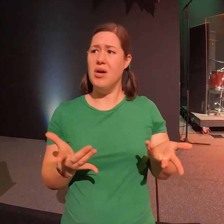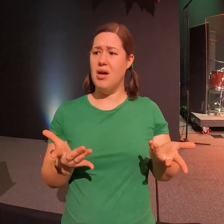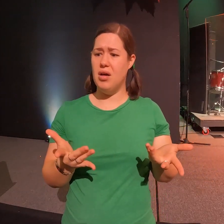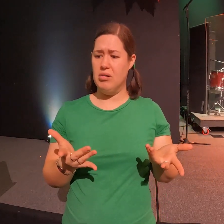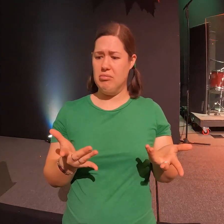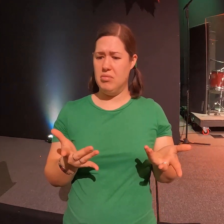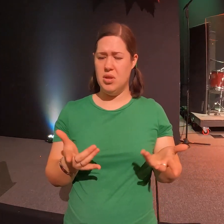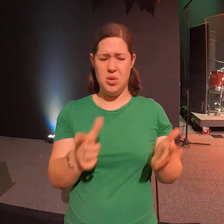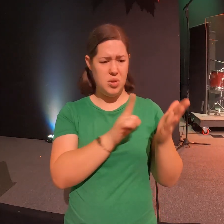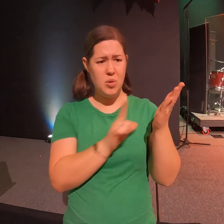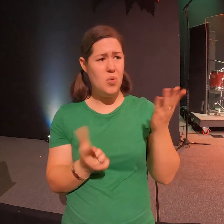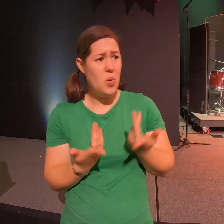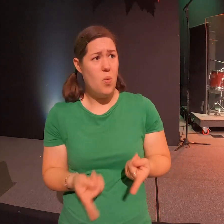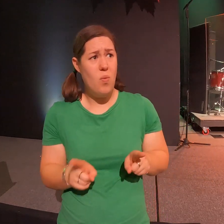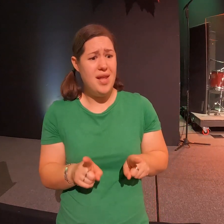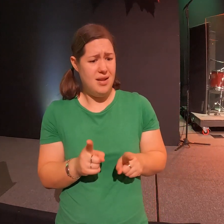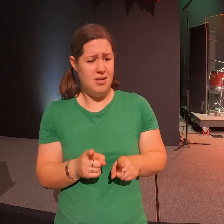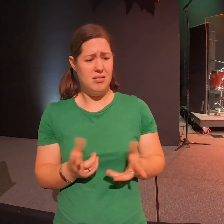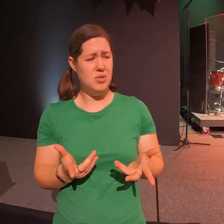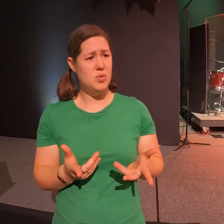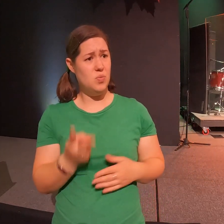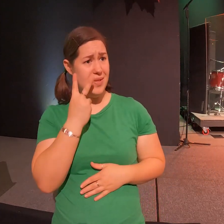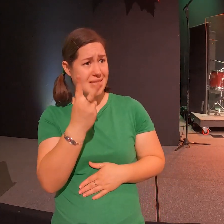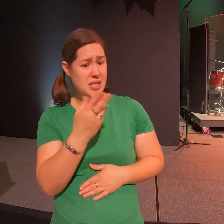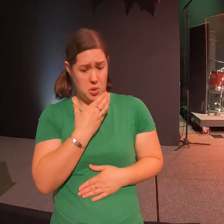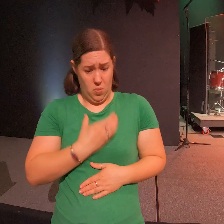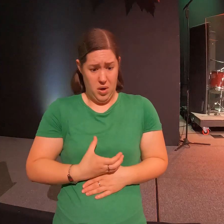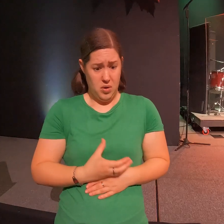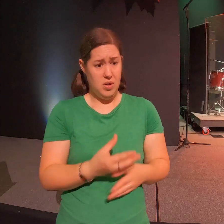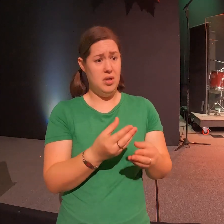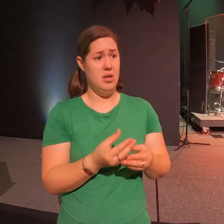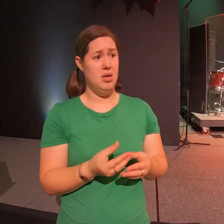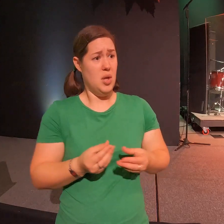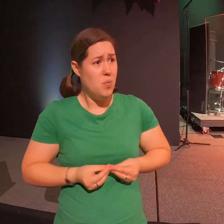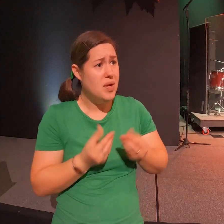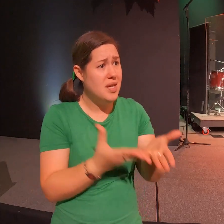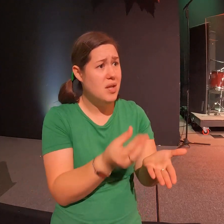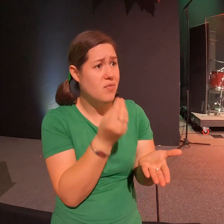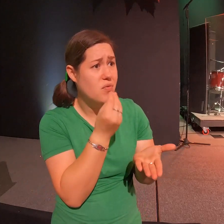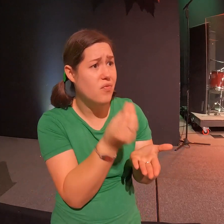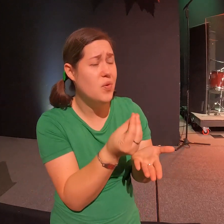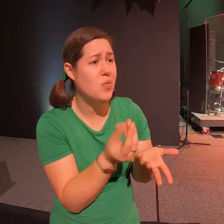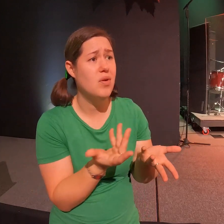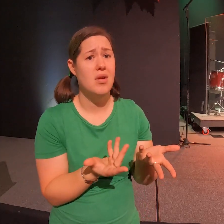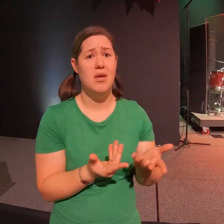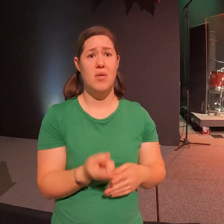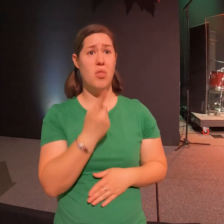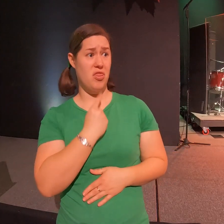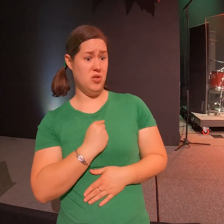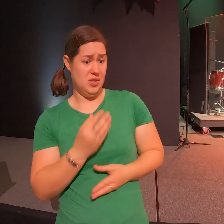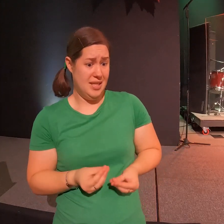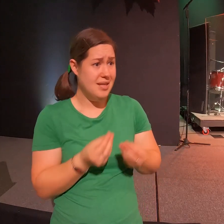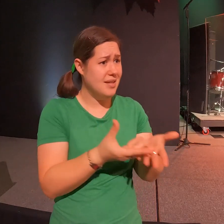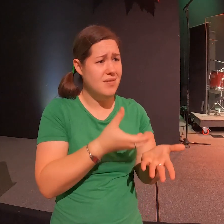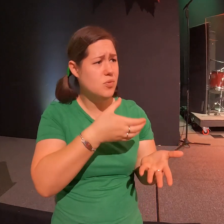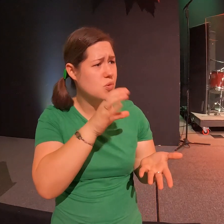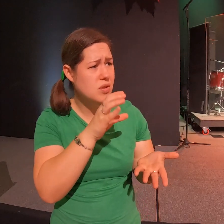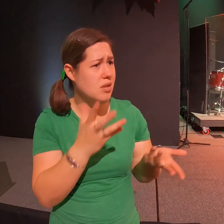we saw you hungry? When was it? And you gave us food and thirsty and gave you something to